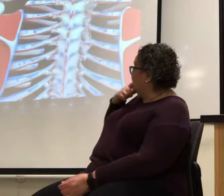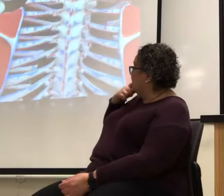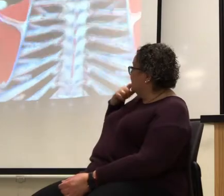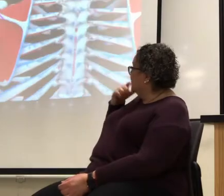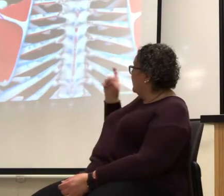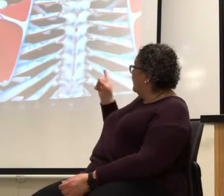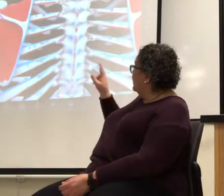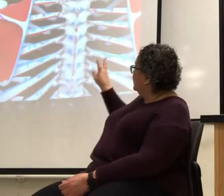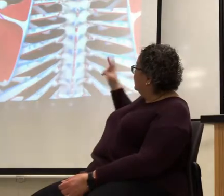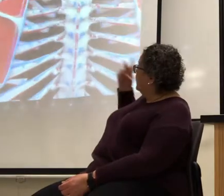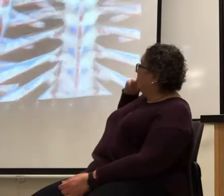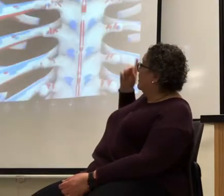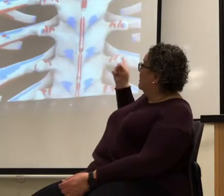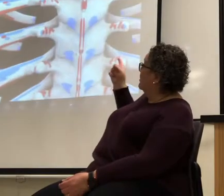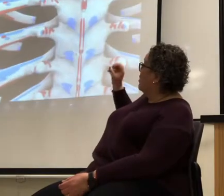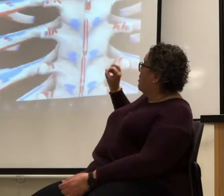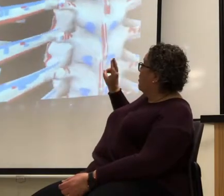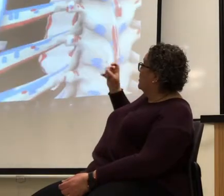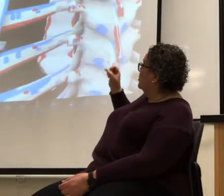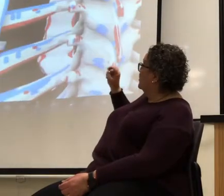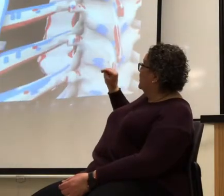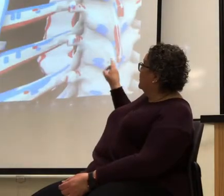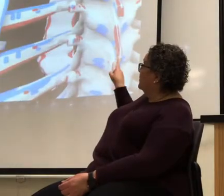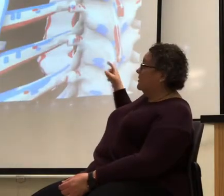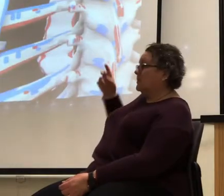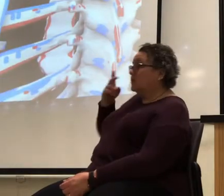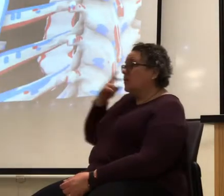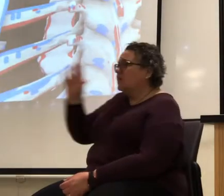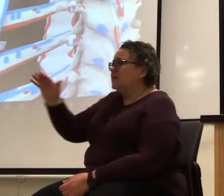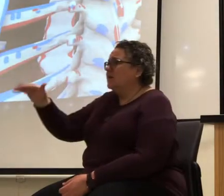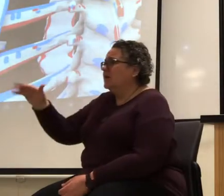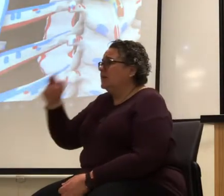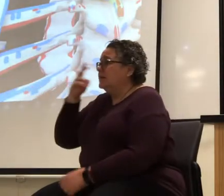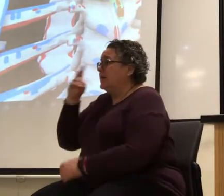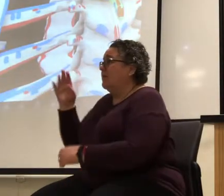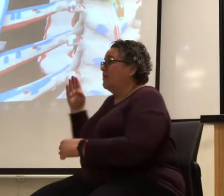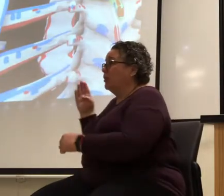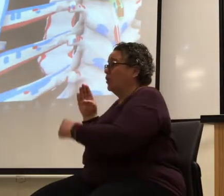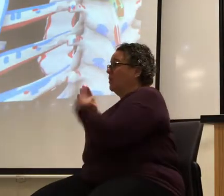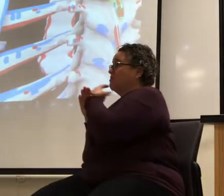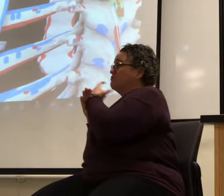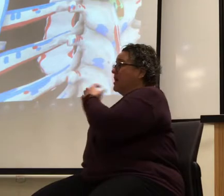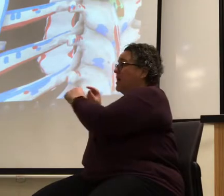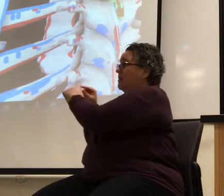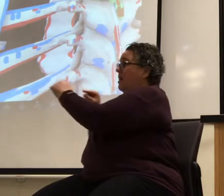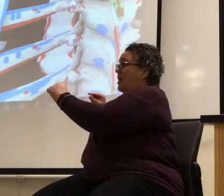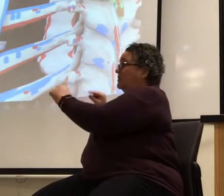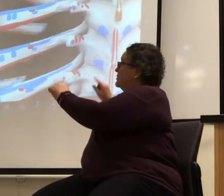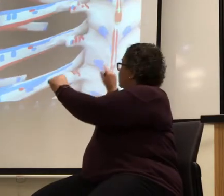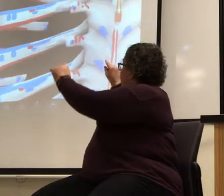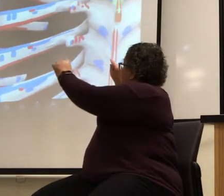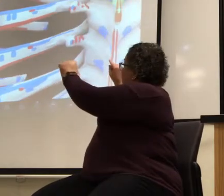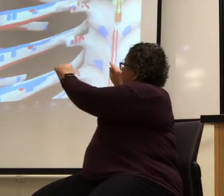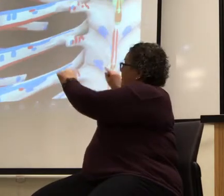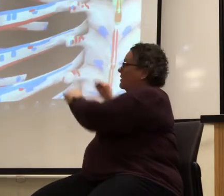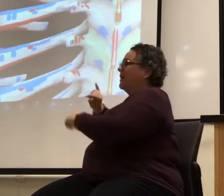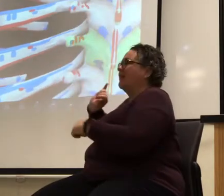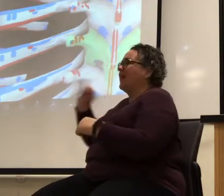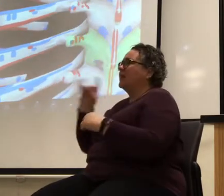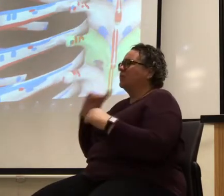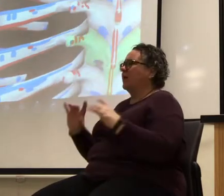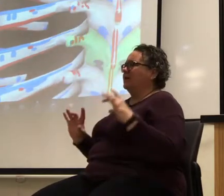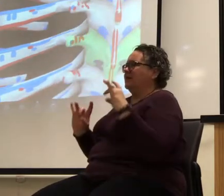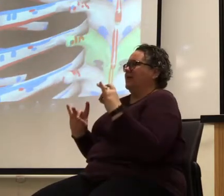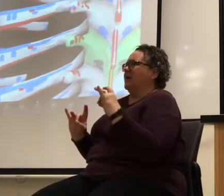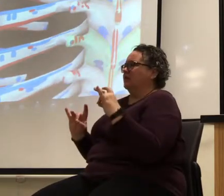to the origins in, there's a lot of things that originate here. Just tap on one of them. See if